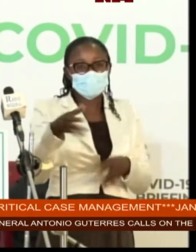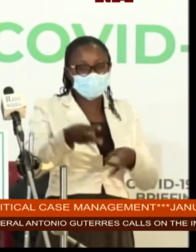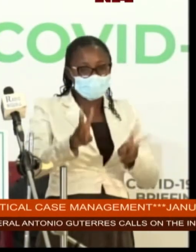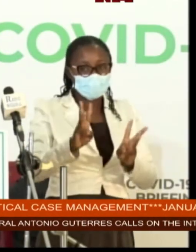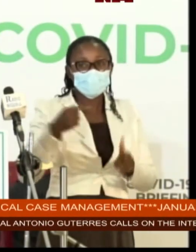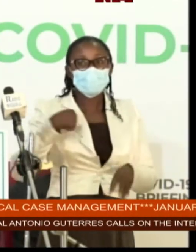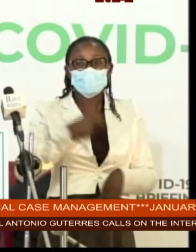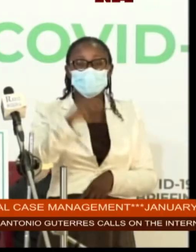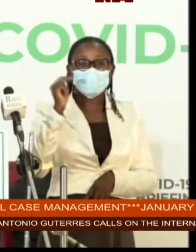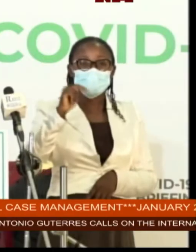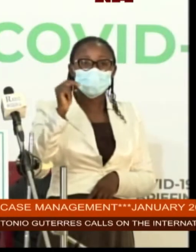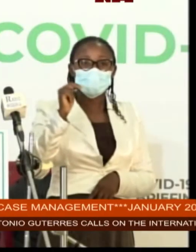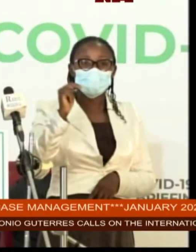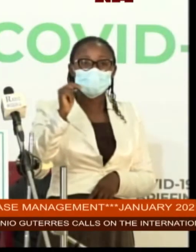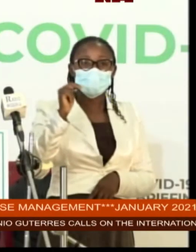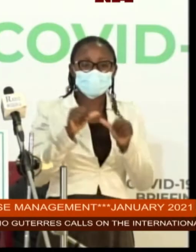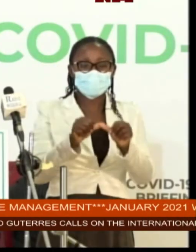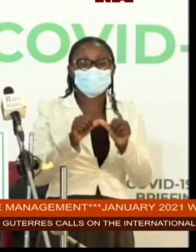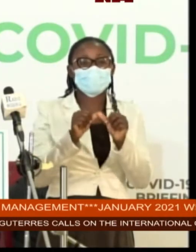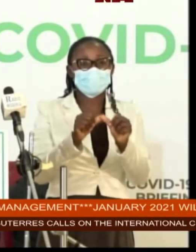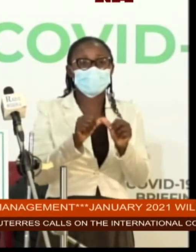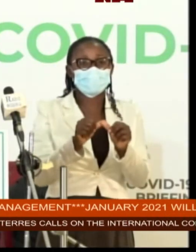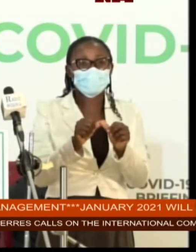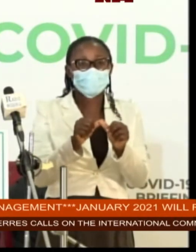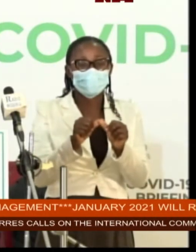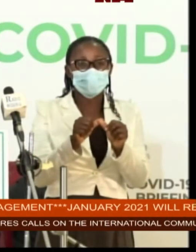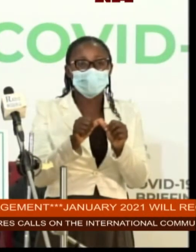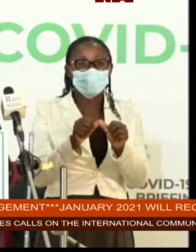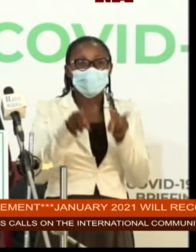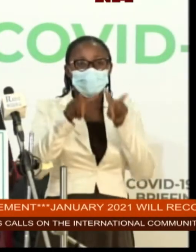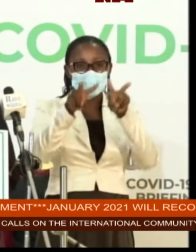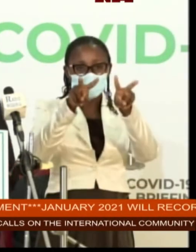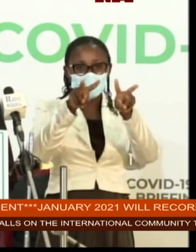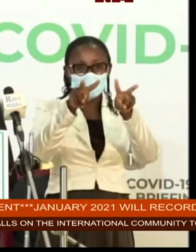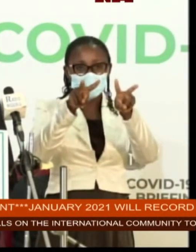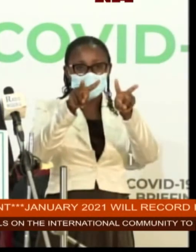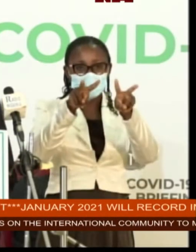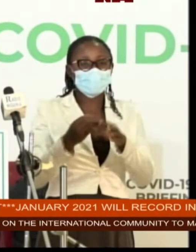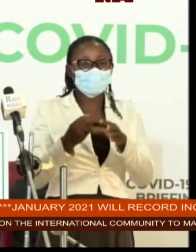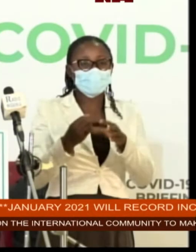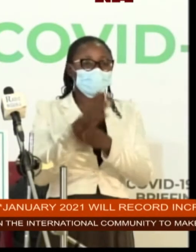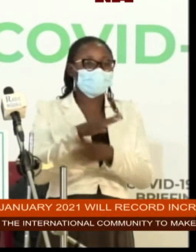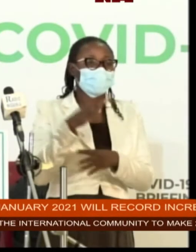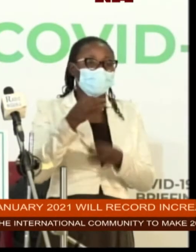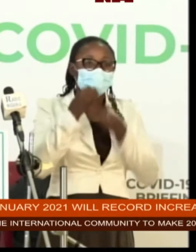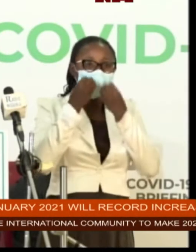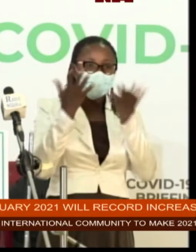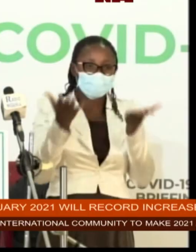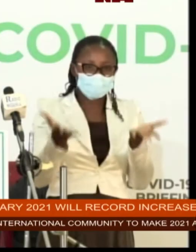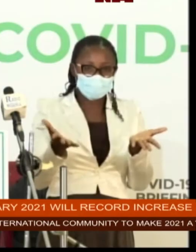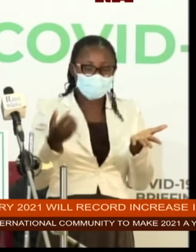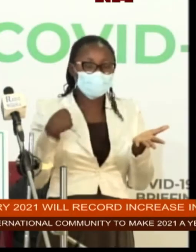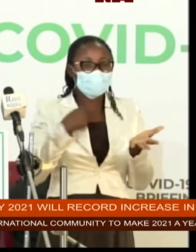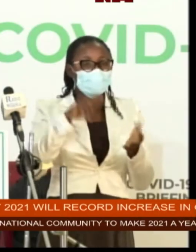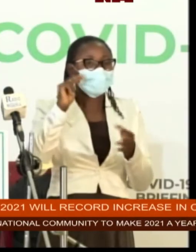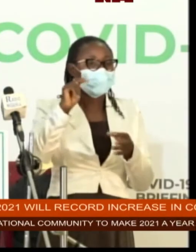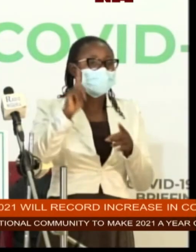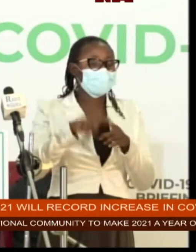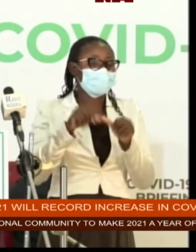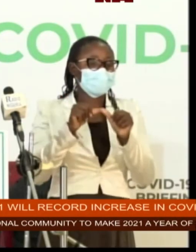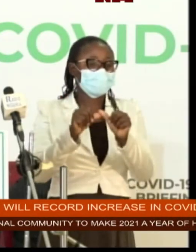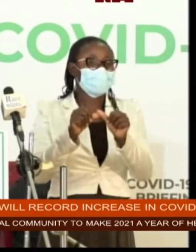We need to constantly look at the source of information. We need to